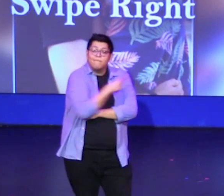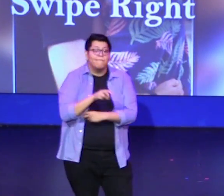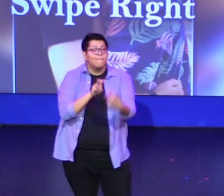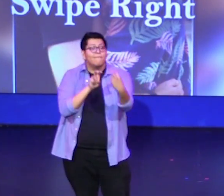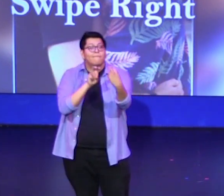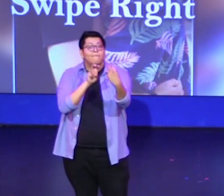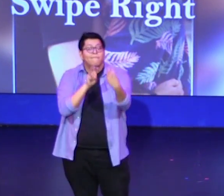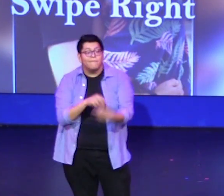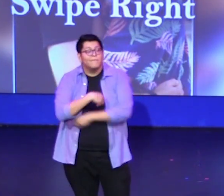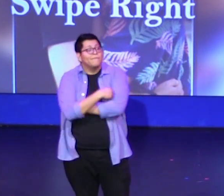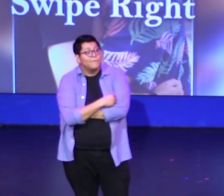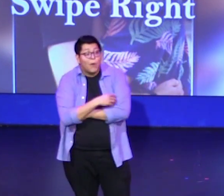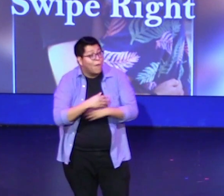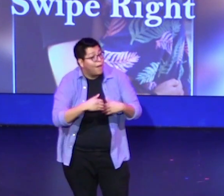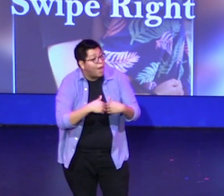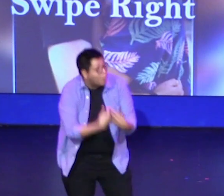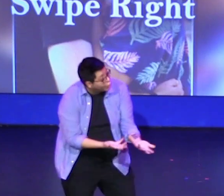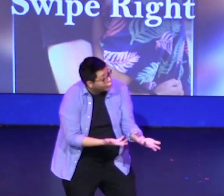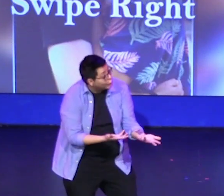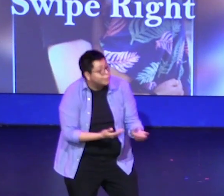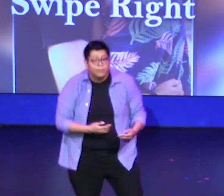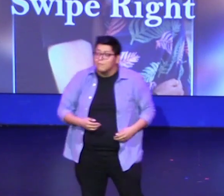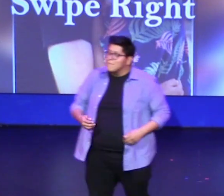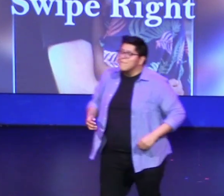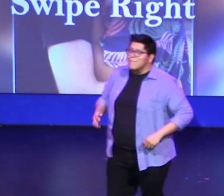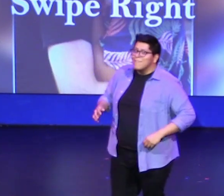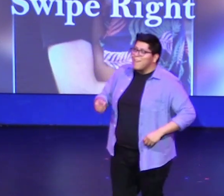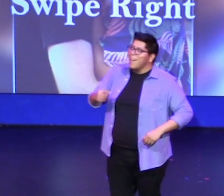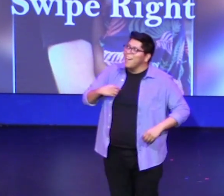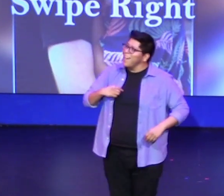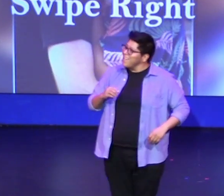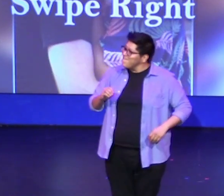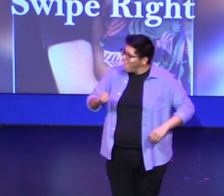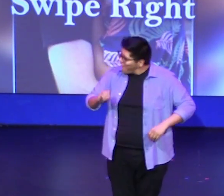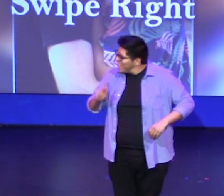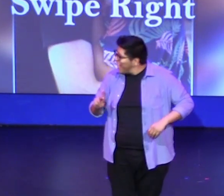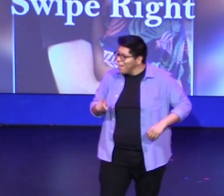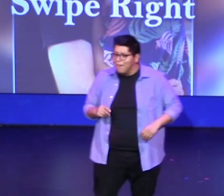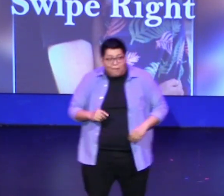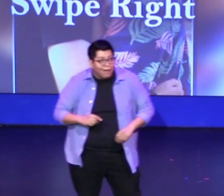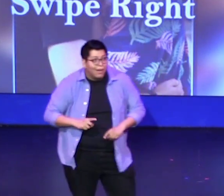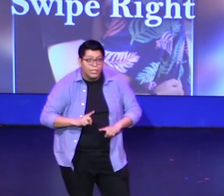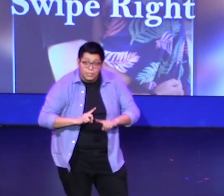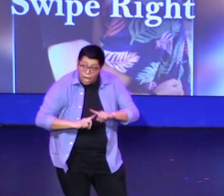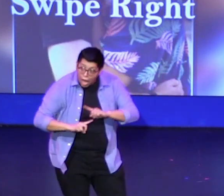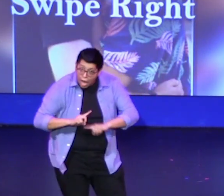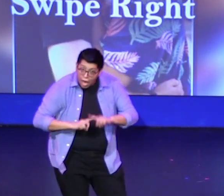me, we take a seat, and I gesture, "How are you?" And guess what happened? He signs, and